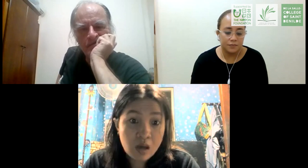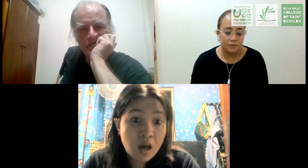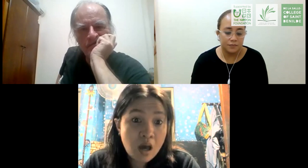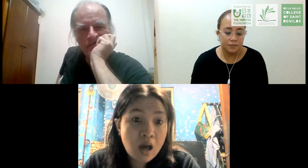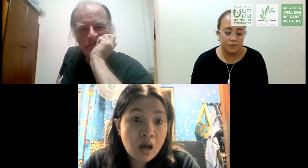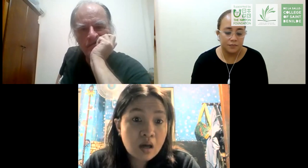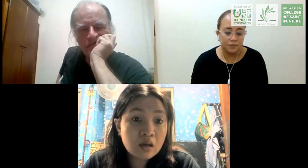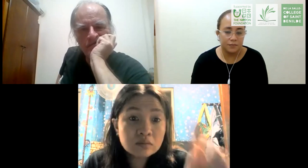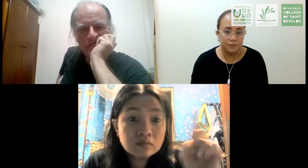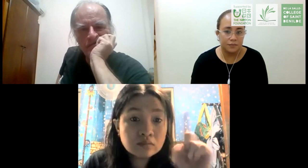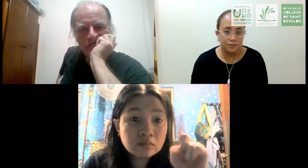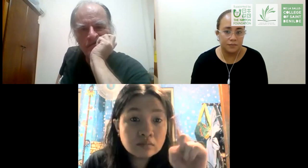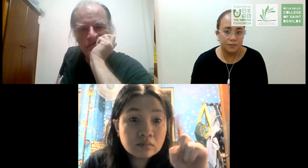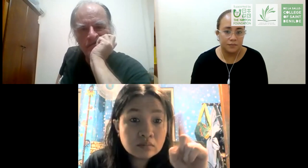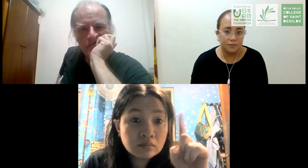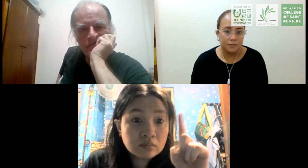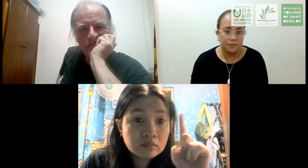So Meng,